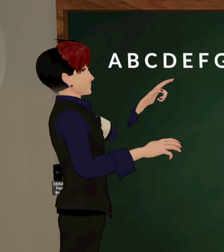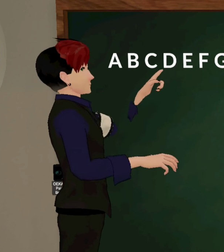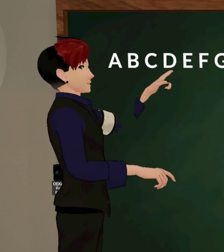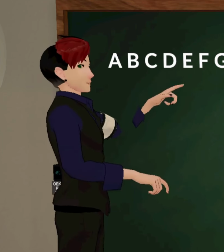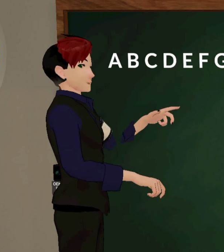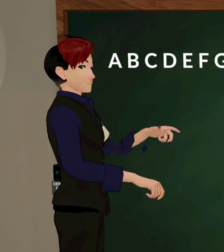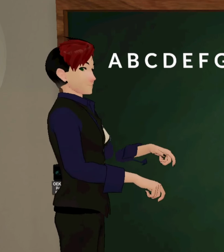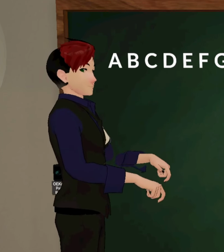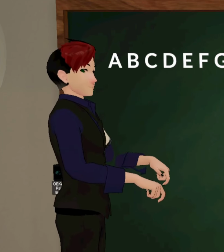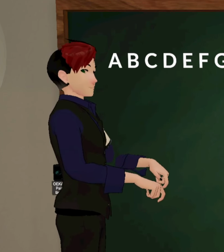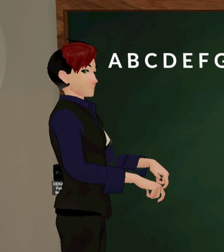E.